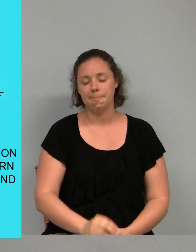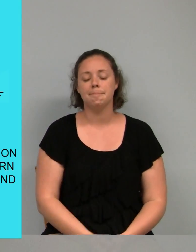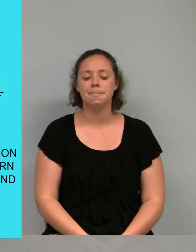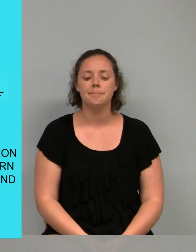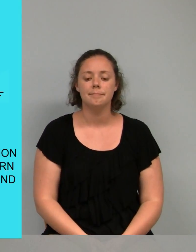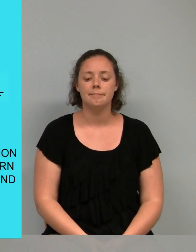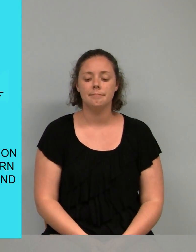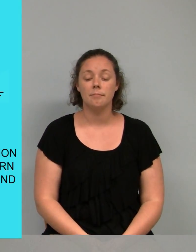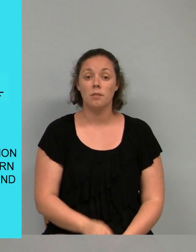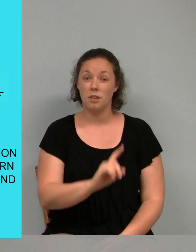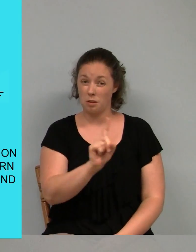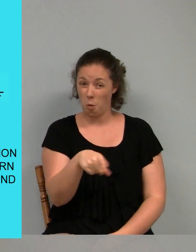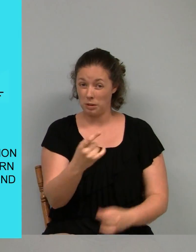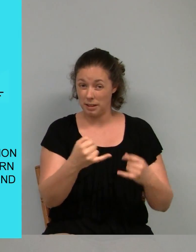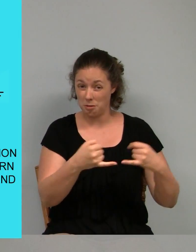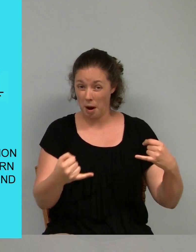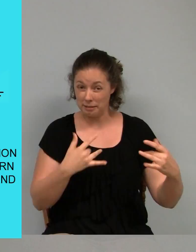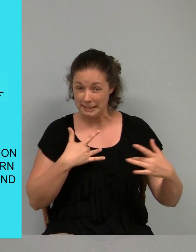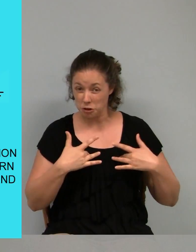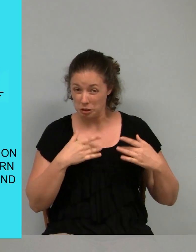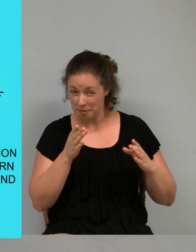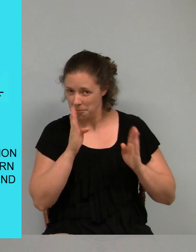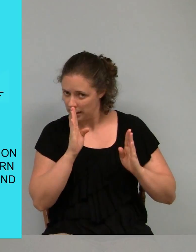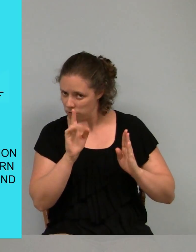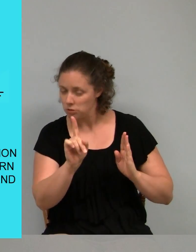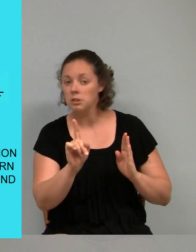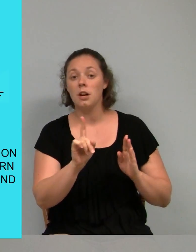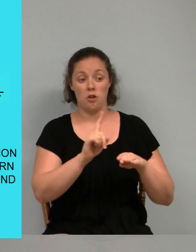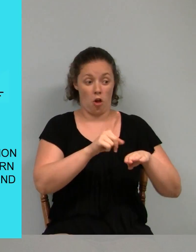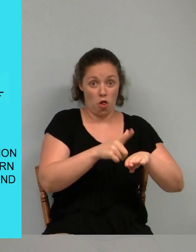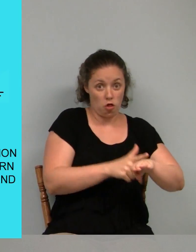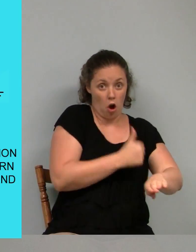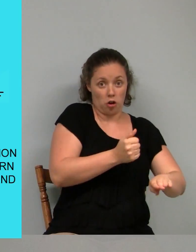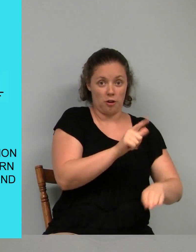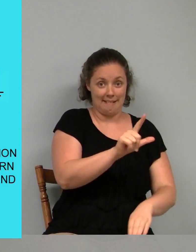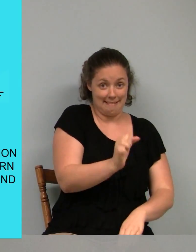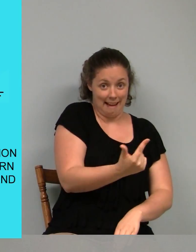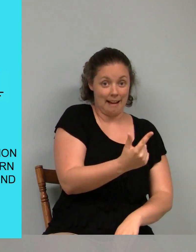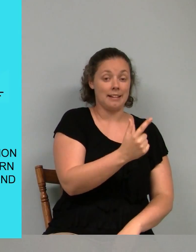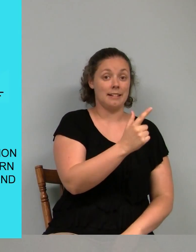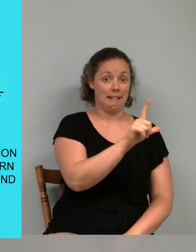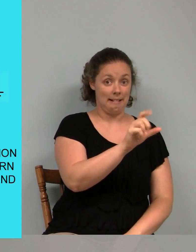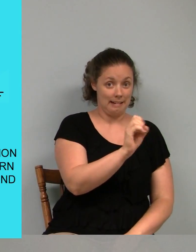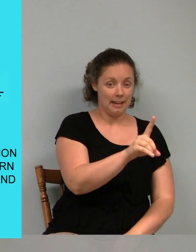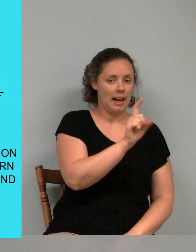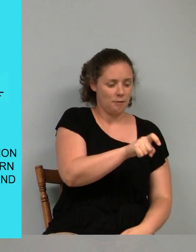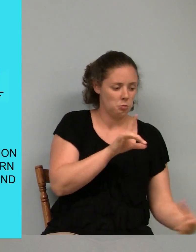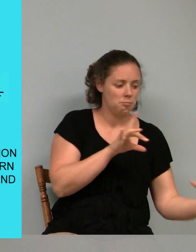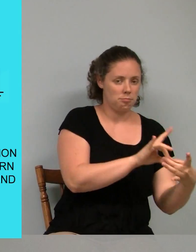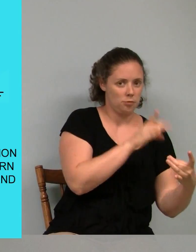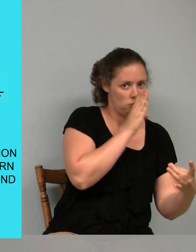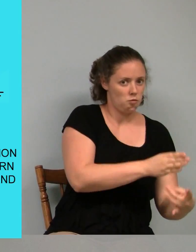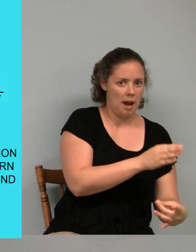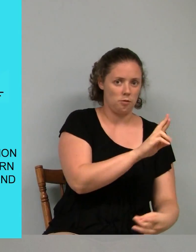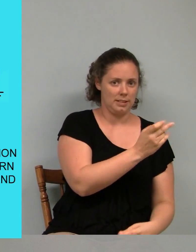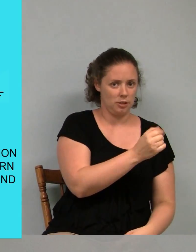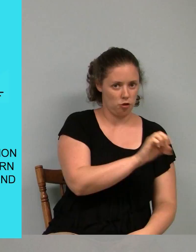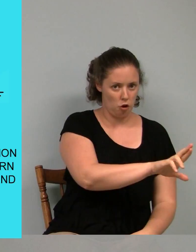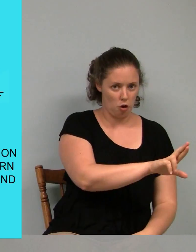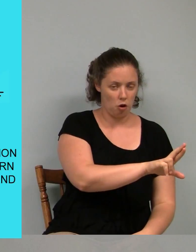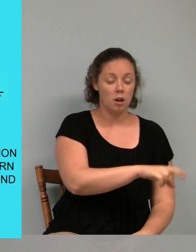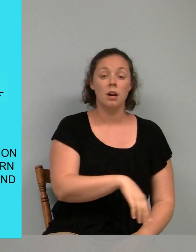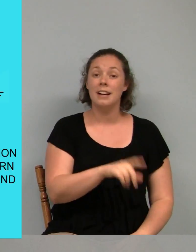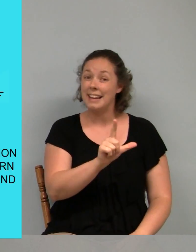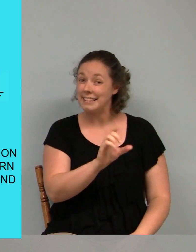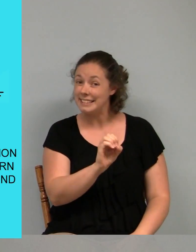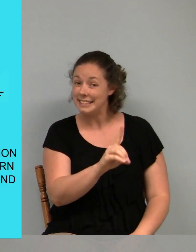The only wiring concern is the longer leg of the LED must be connected to the resistor. LEDs